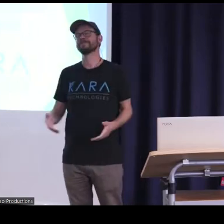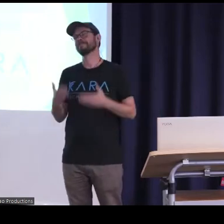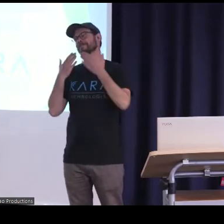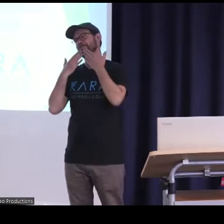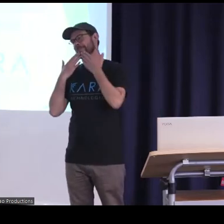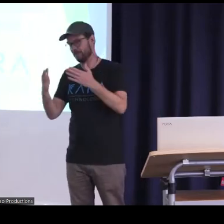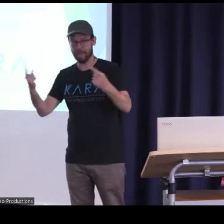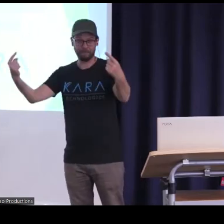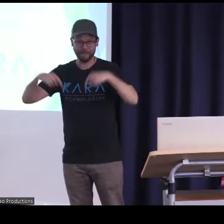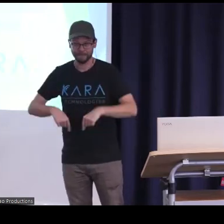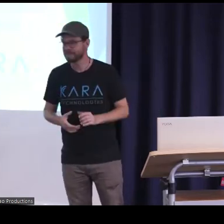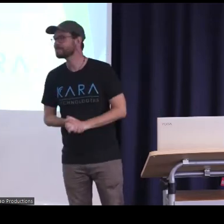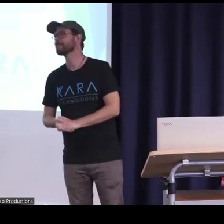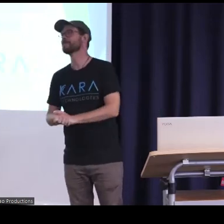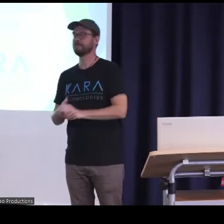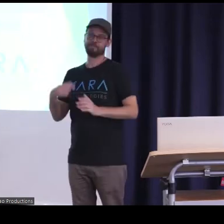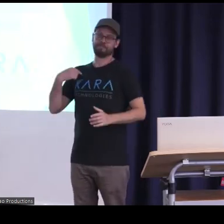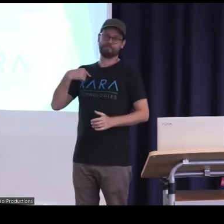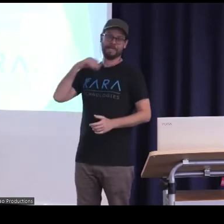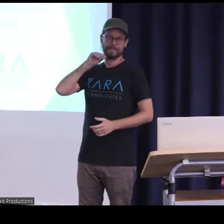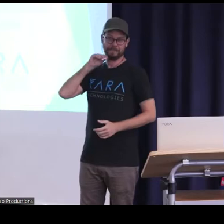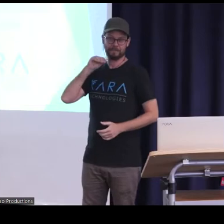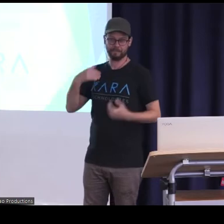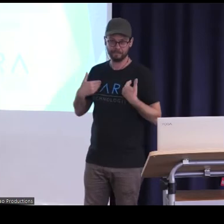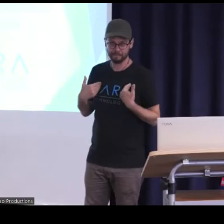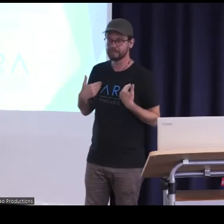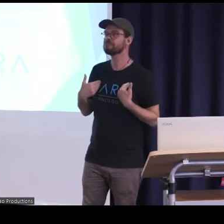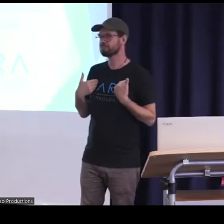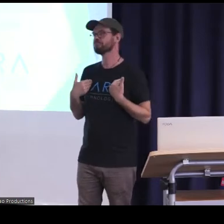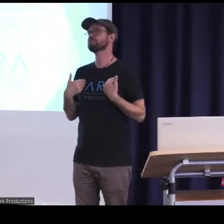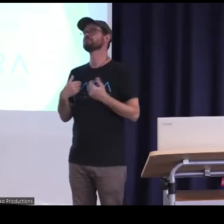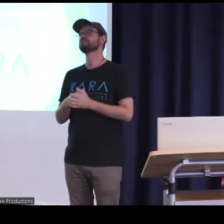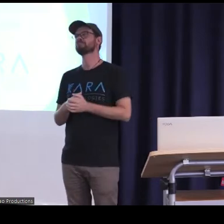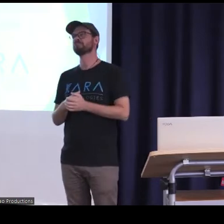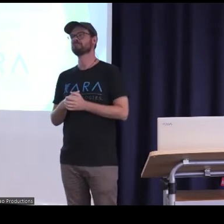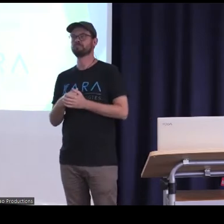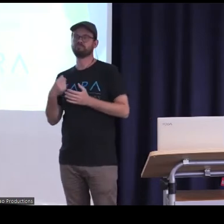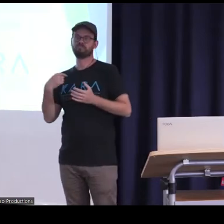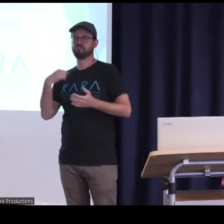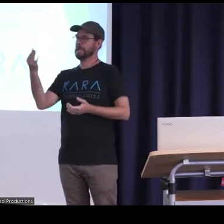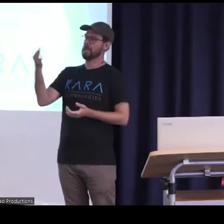Hi, everybody. Hello. Thanks so much for making the time to come and join us today. My name is Eden.